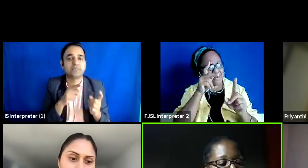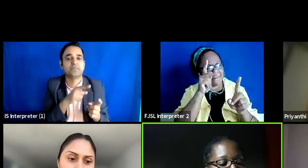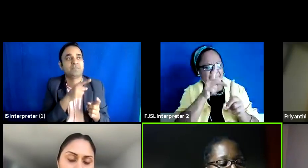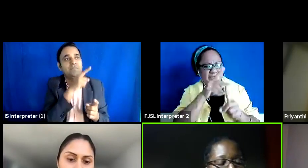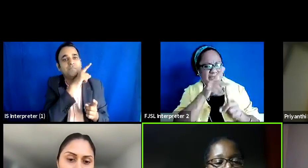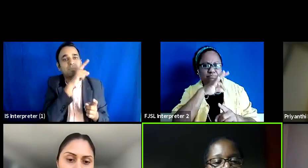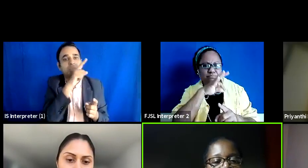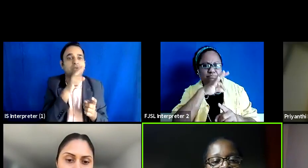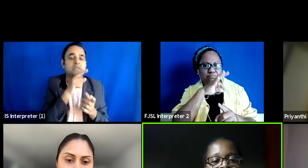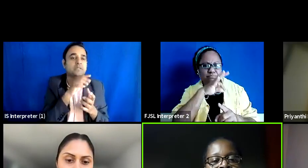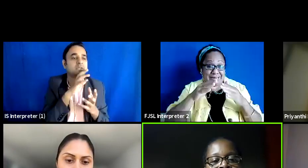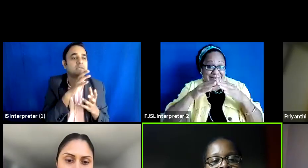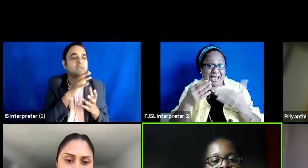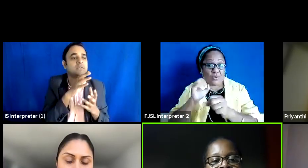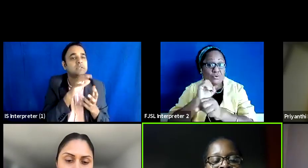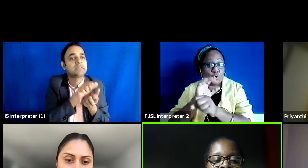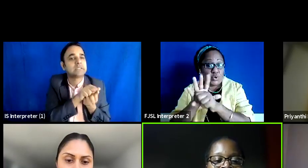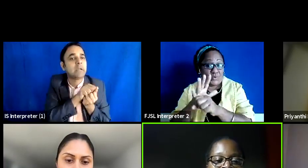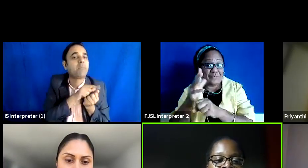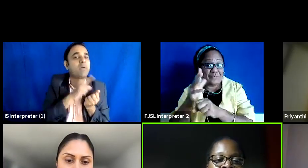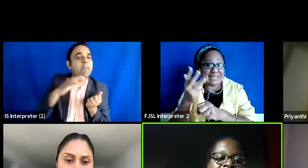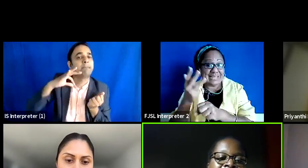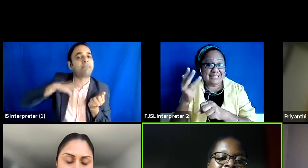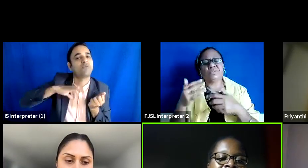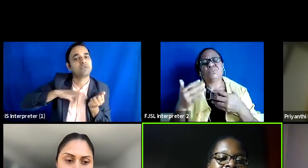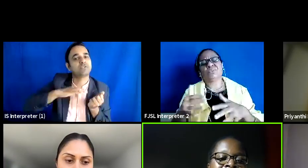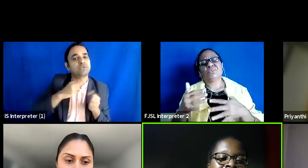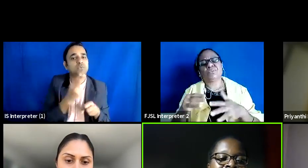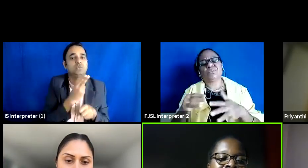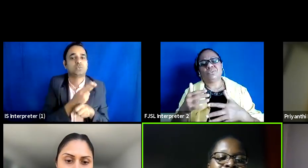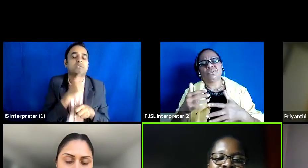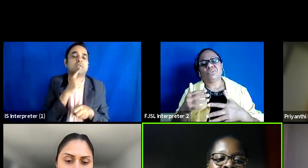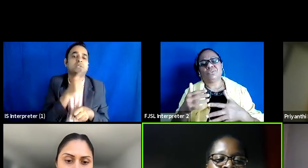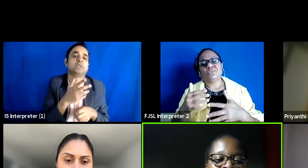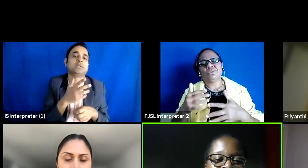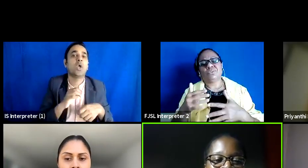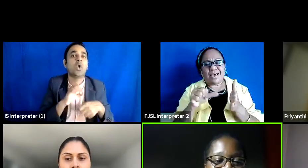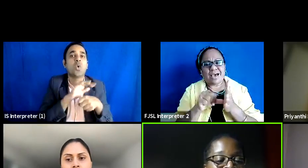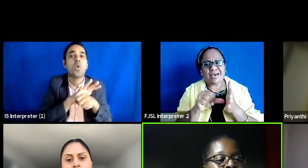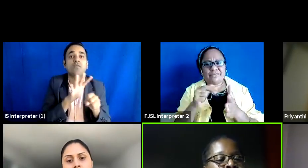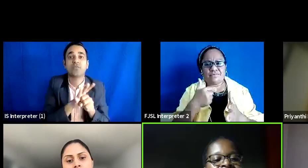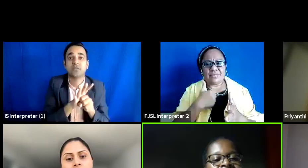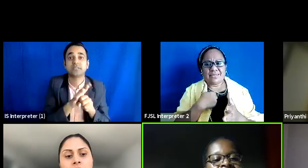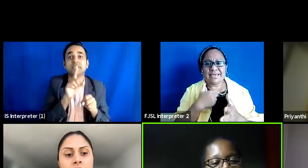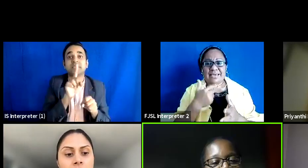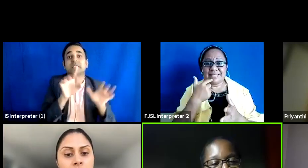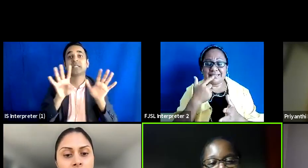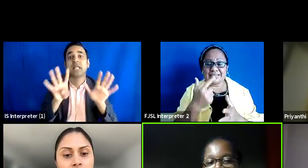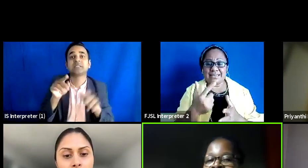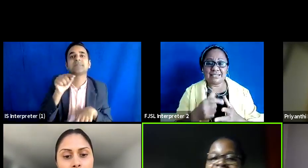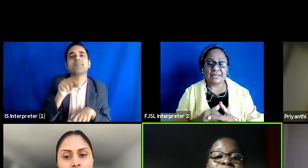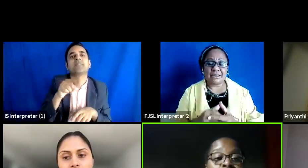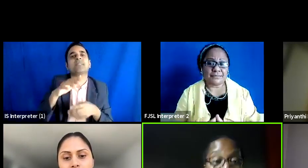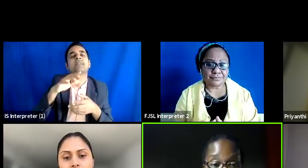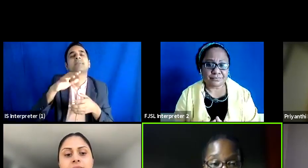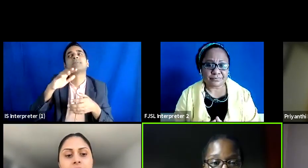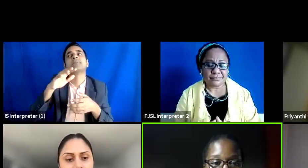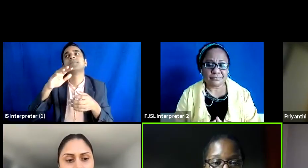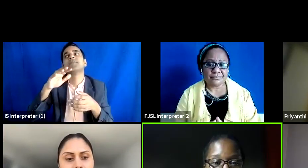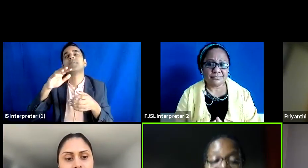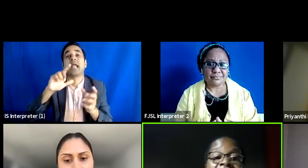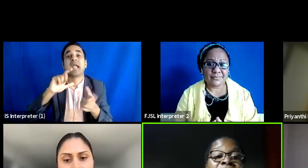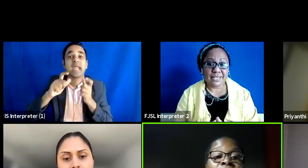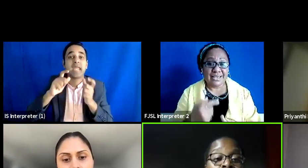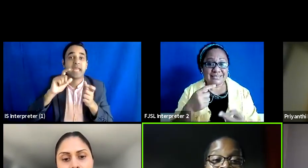which I struggle because it's taken as two crises, when in actual fact, this is